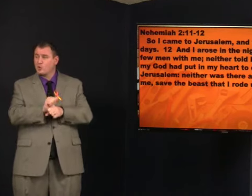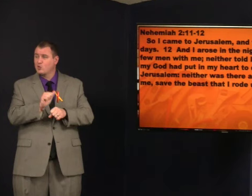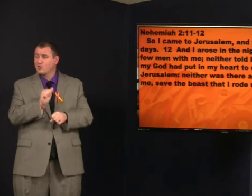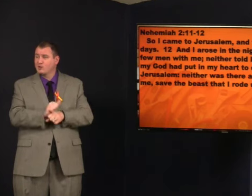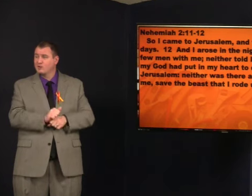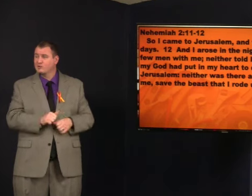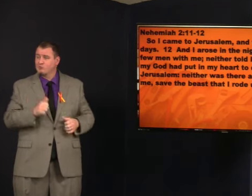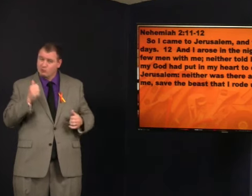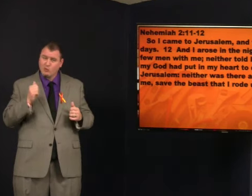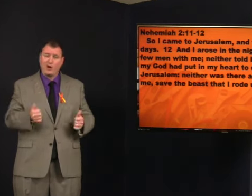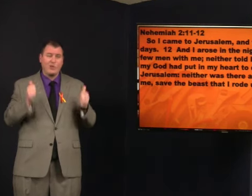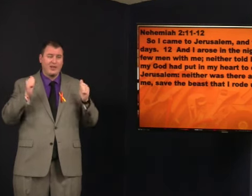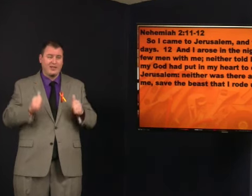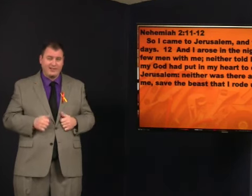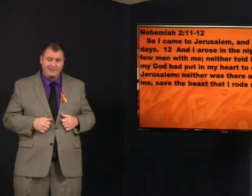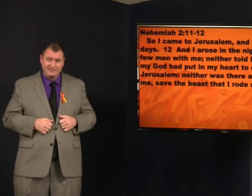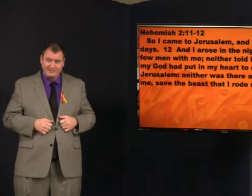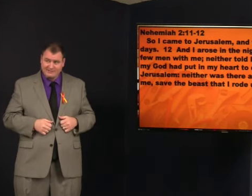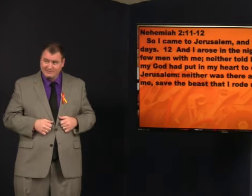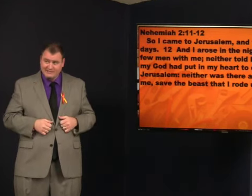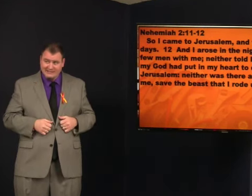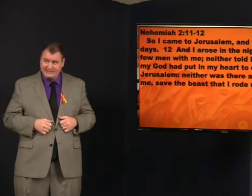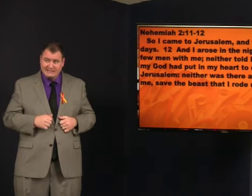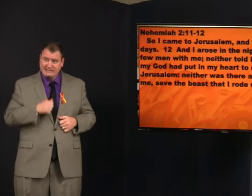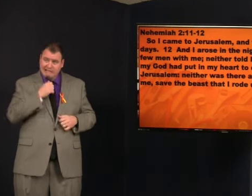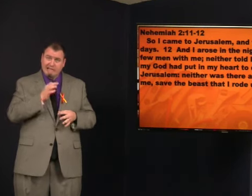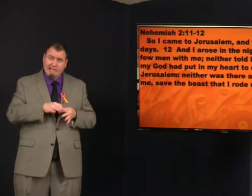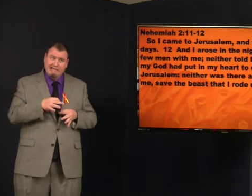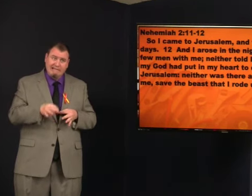work. No, he didn't do that.